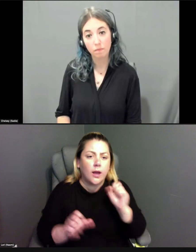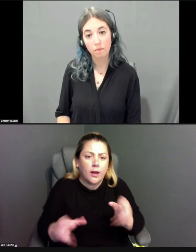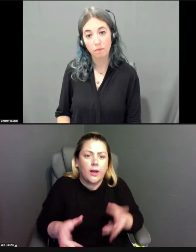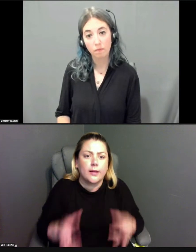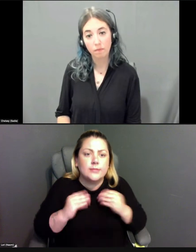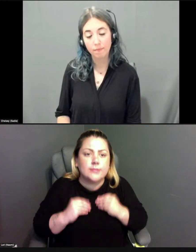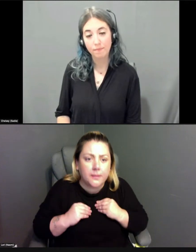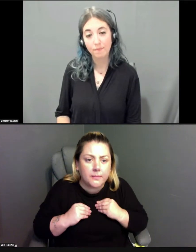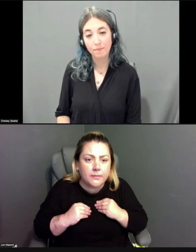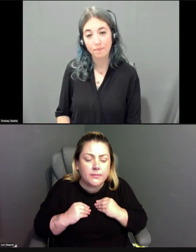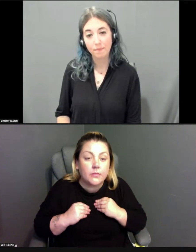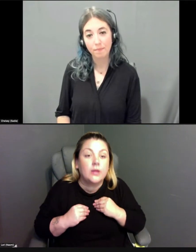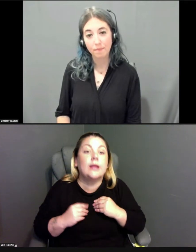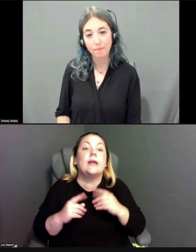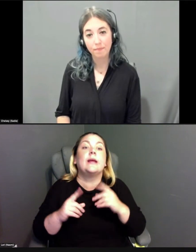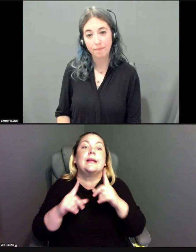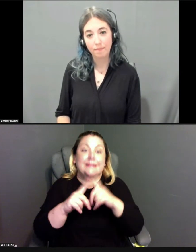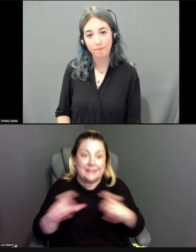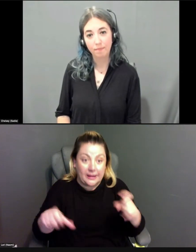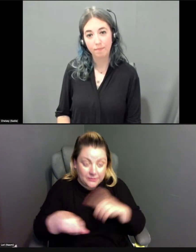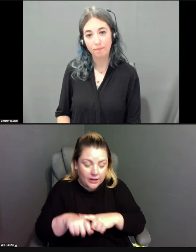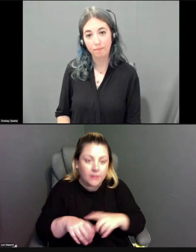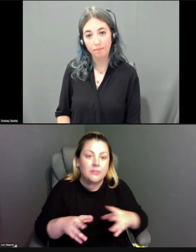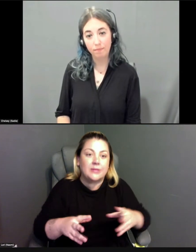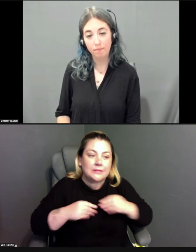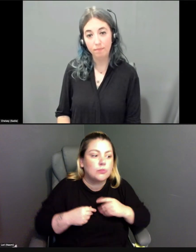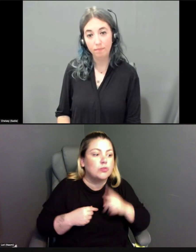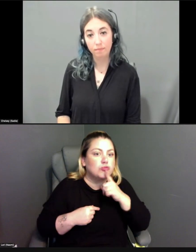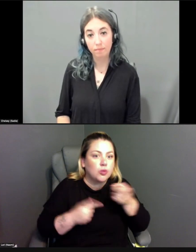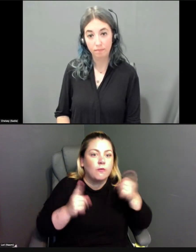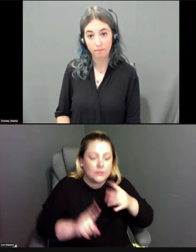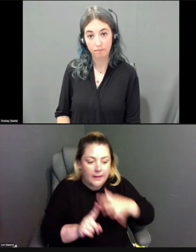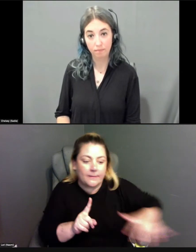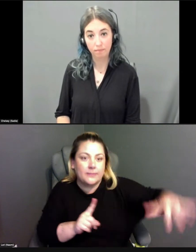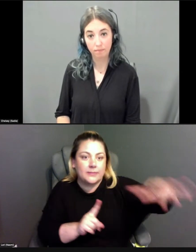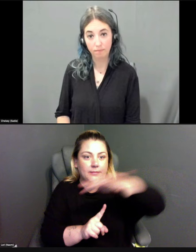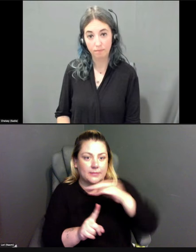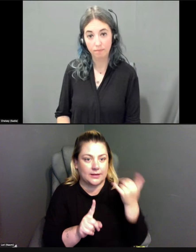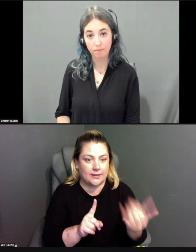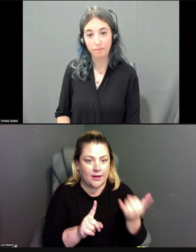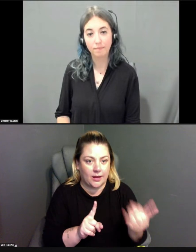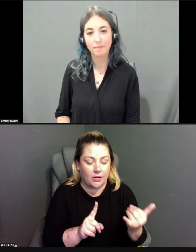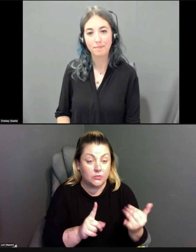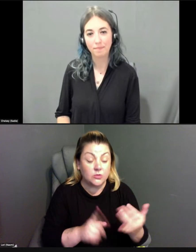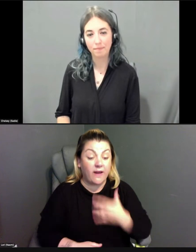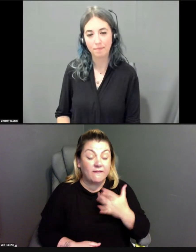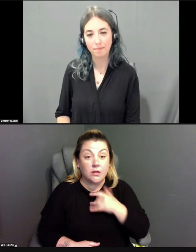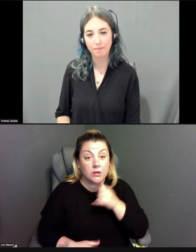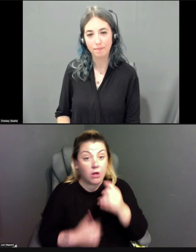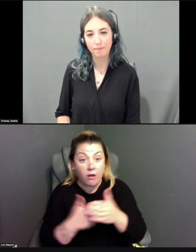what's actually so in the moment. And as a result, I don't have to act on that discomfort.